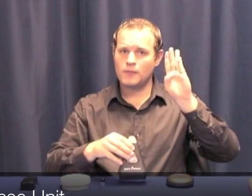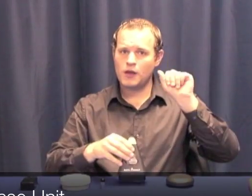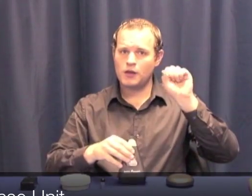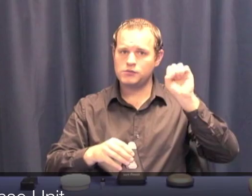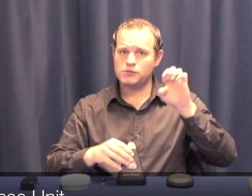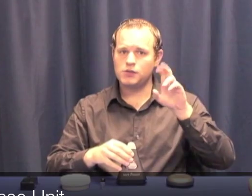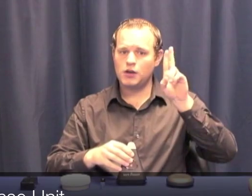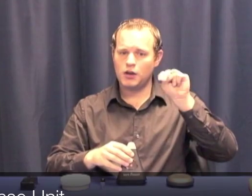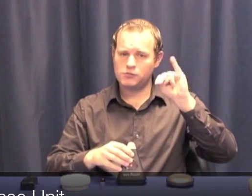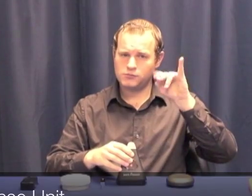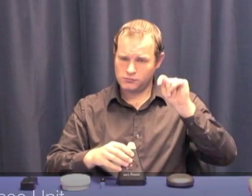unit,